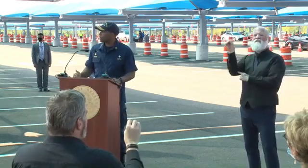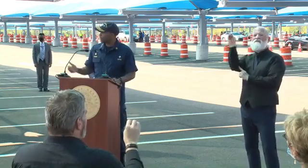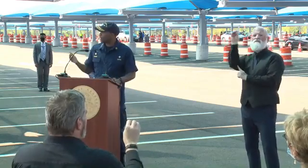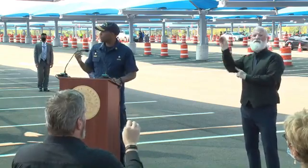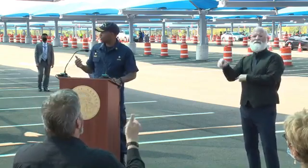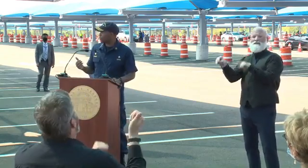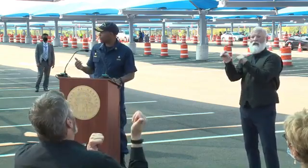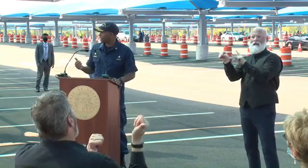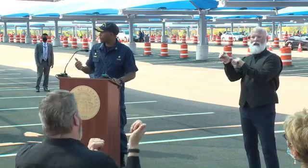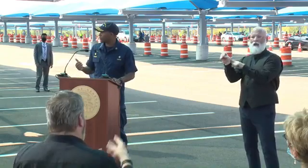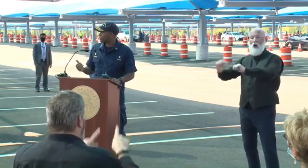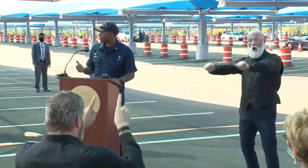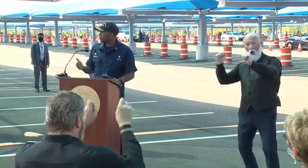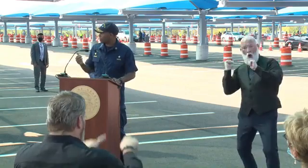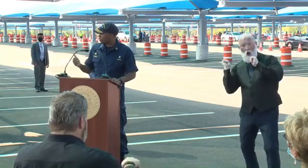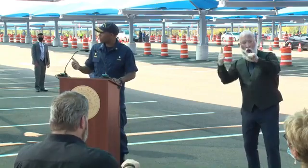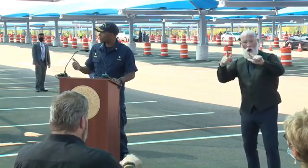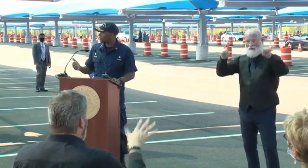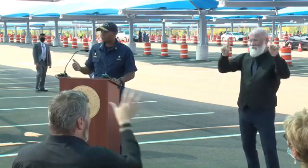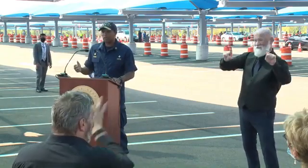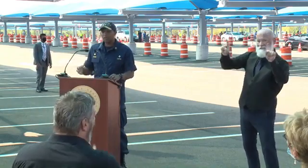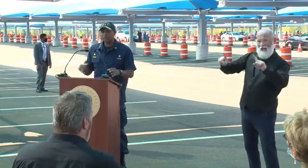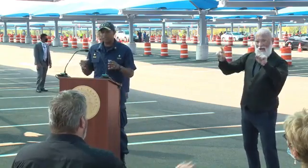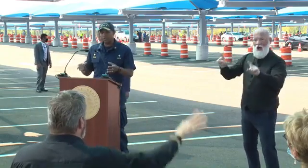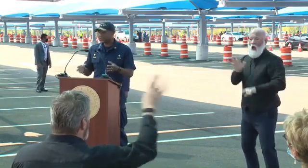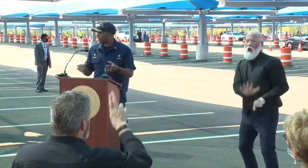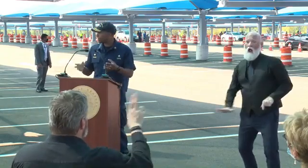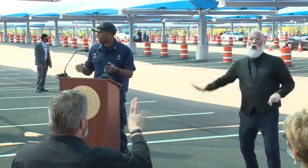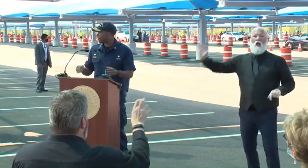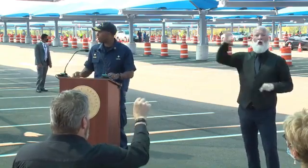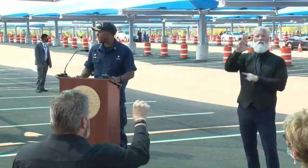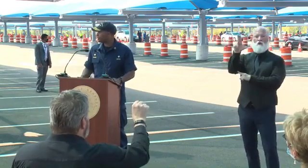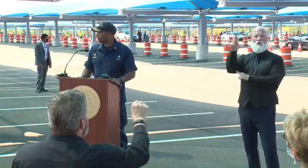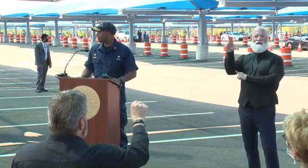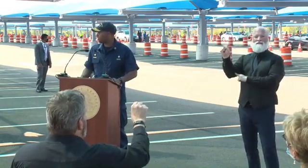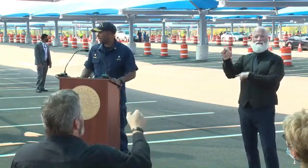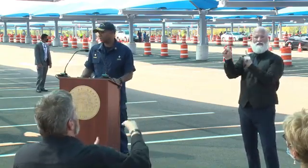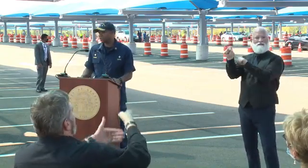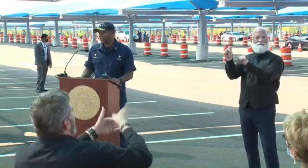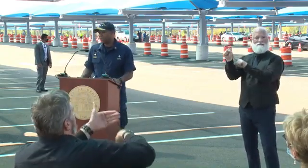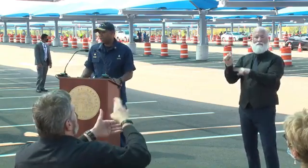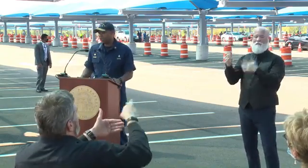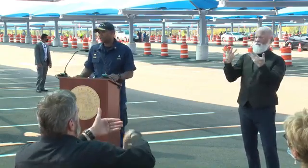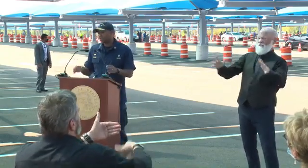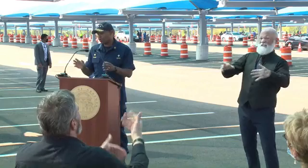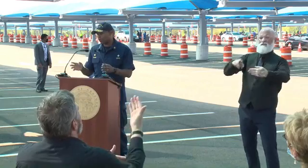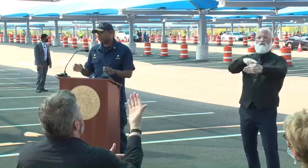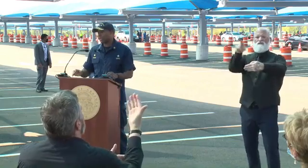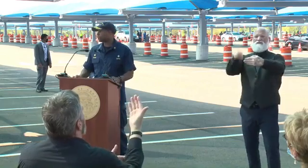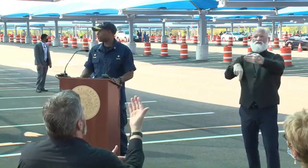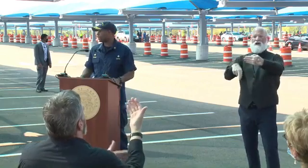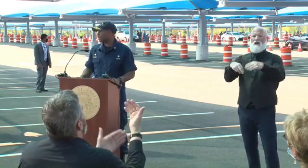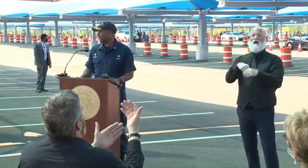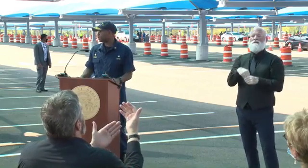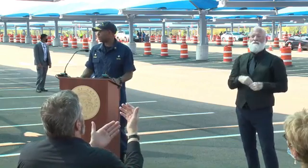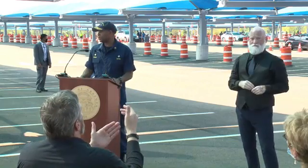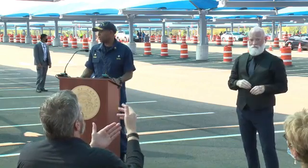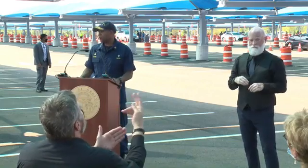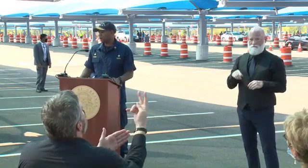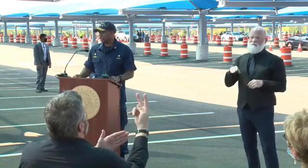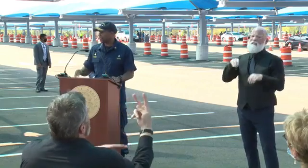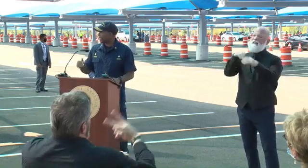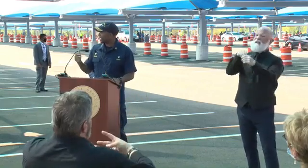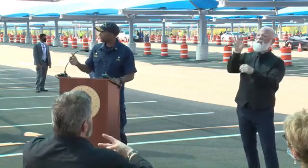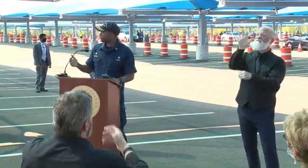country are back within 24 hours. A quarter are point-of-care tests that are back in 15 minutes. Another quarter of tests that are done